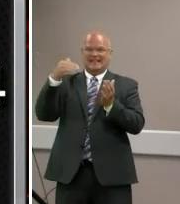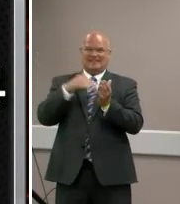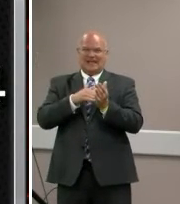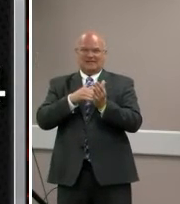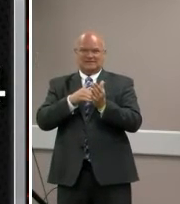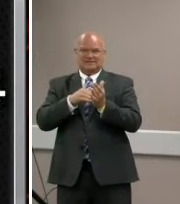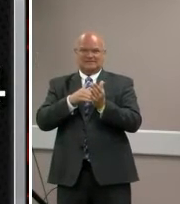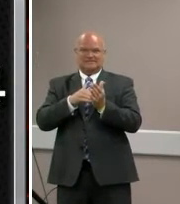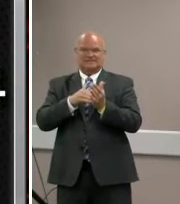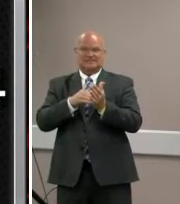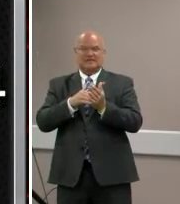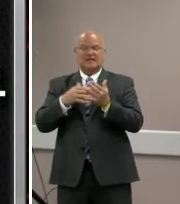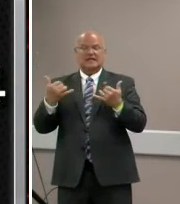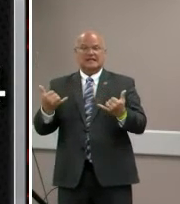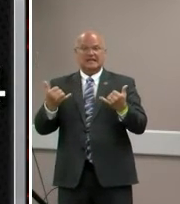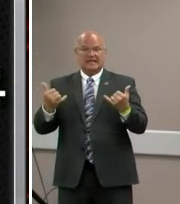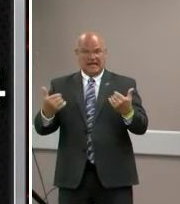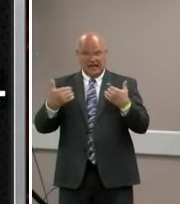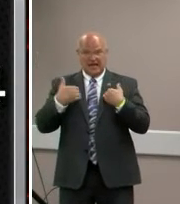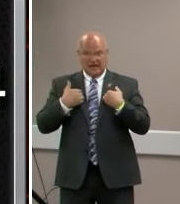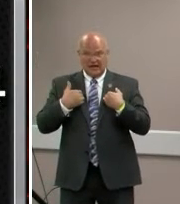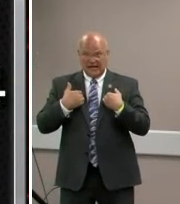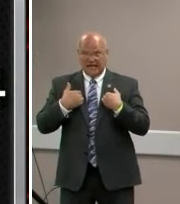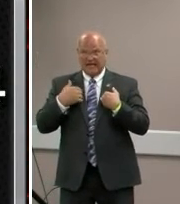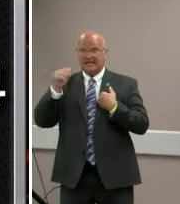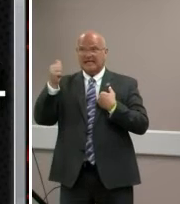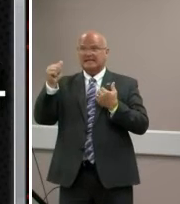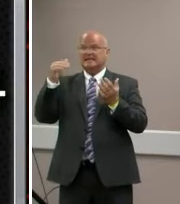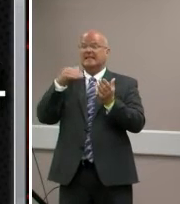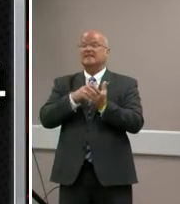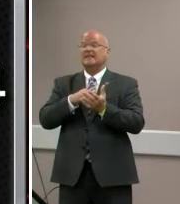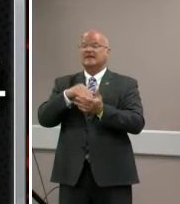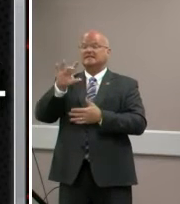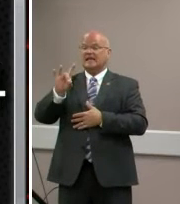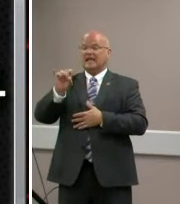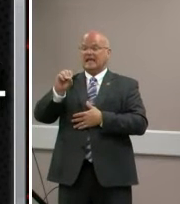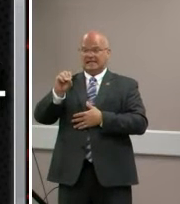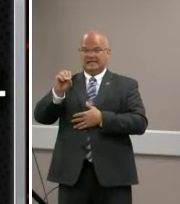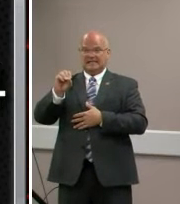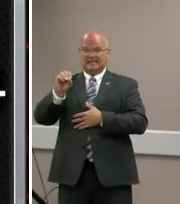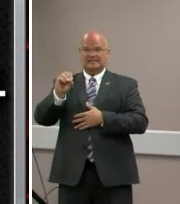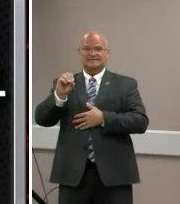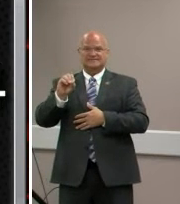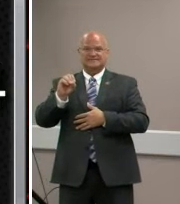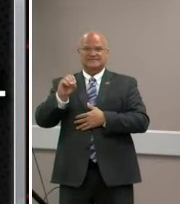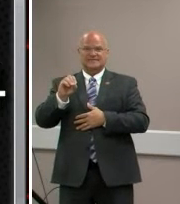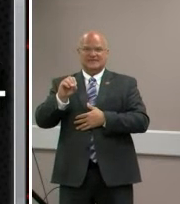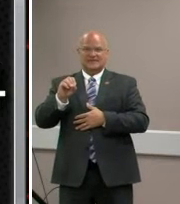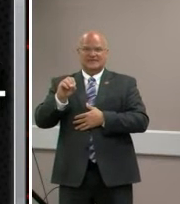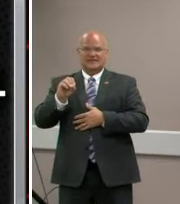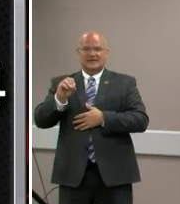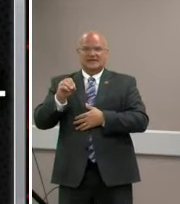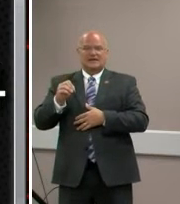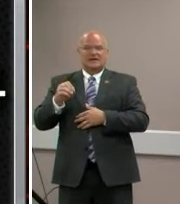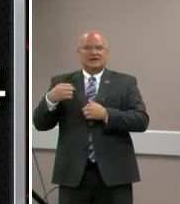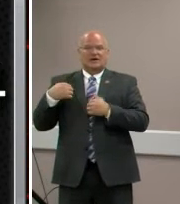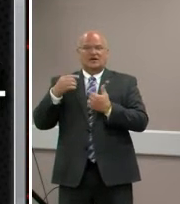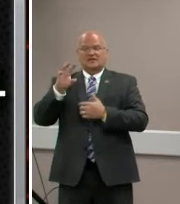mark. So we have now had 10,080 cases. Of course,